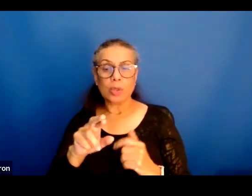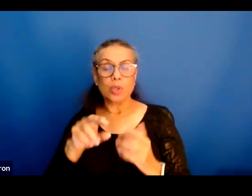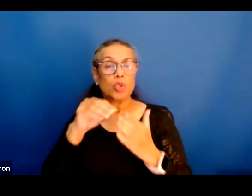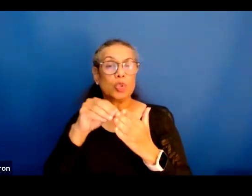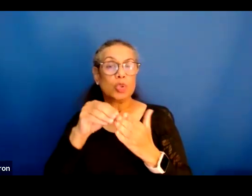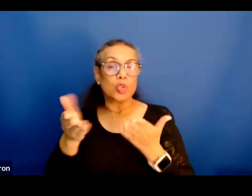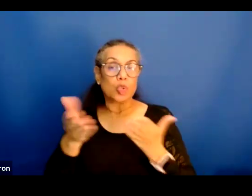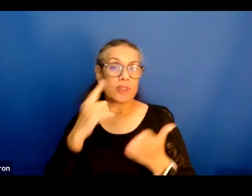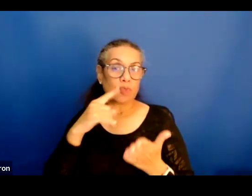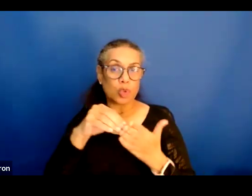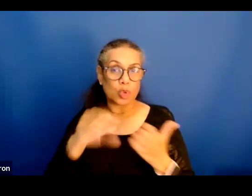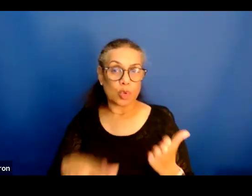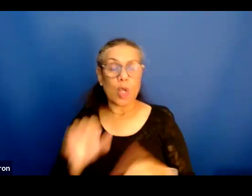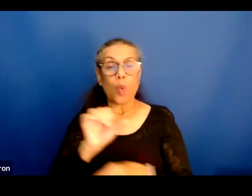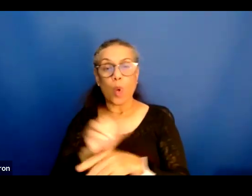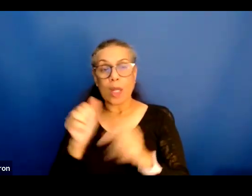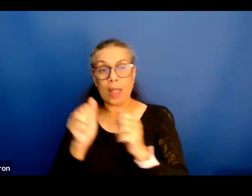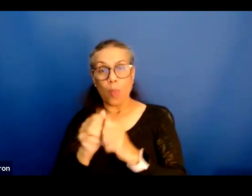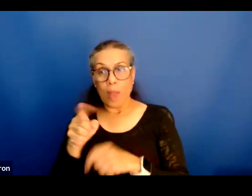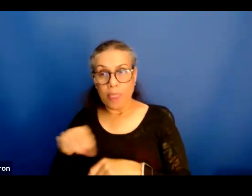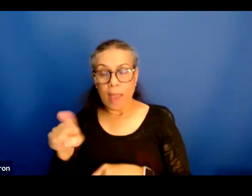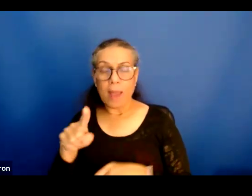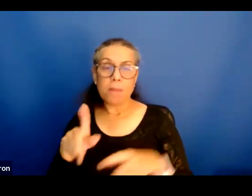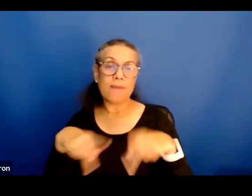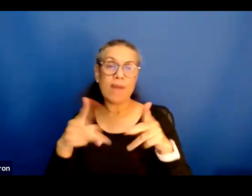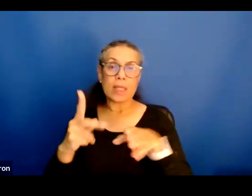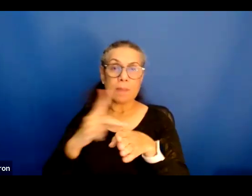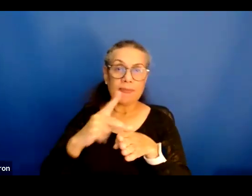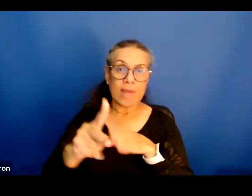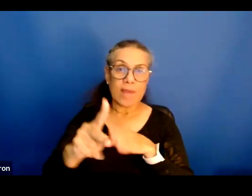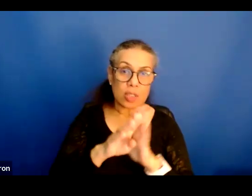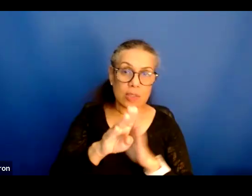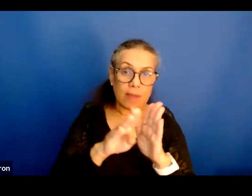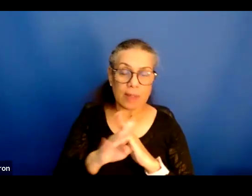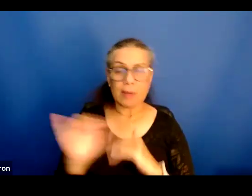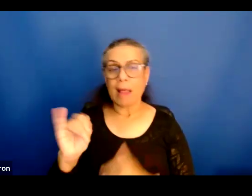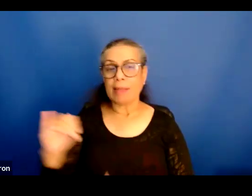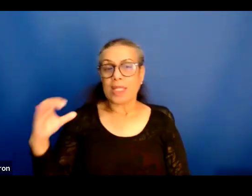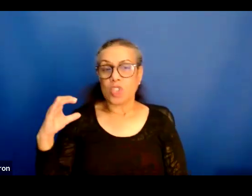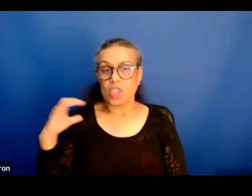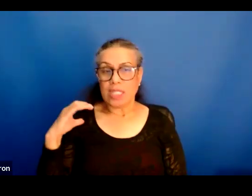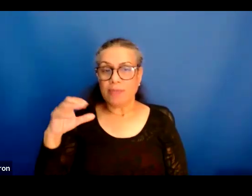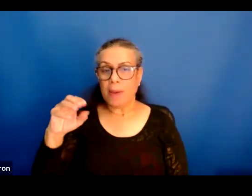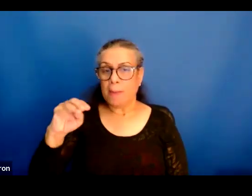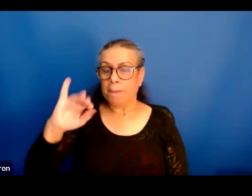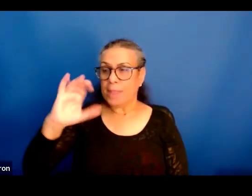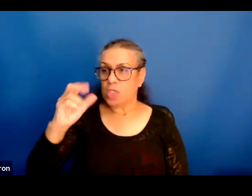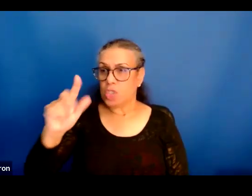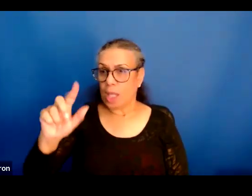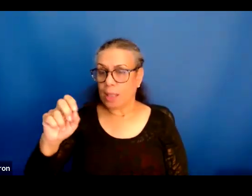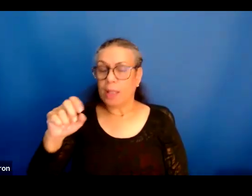Students, in working with them in providing professional development. As Chief Headley Mitchell has said, we're in year 2